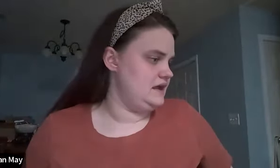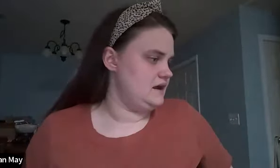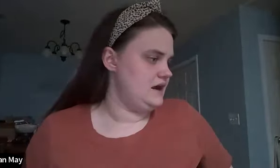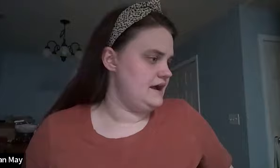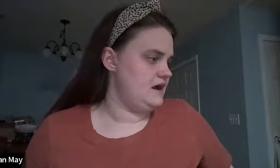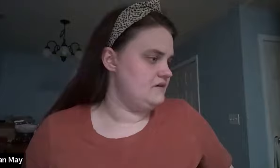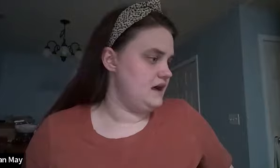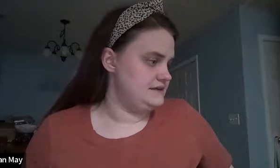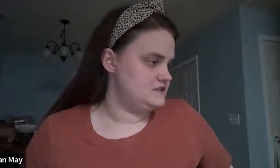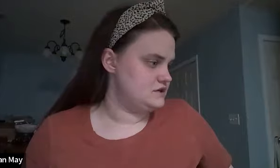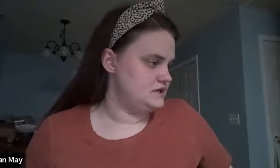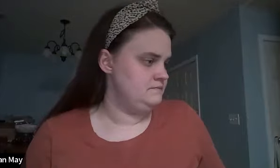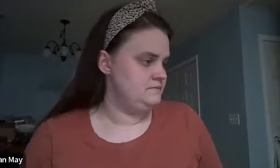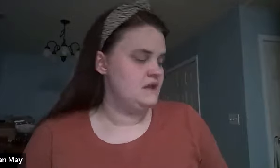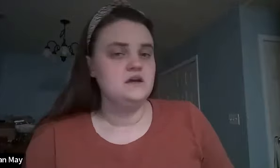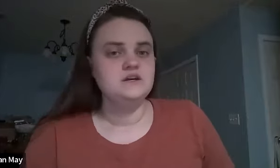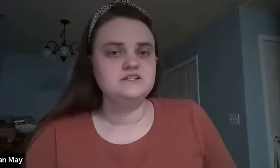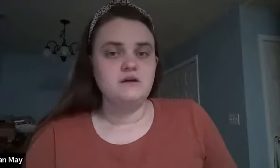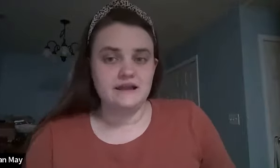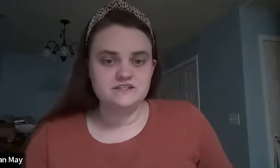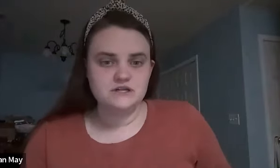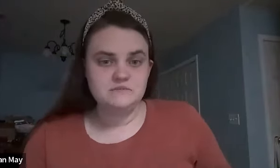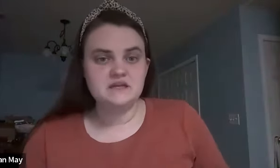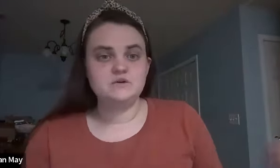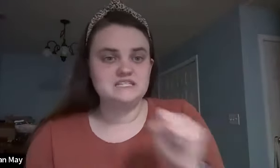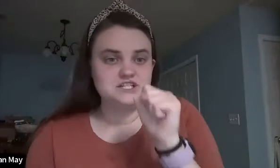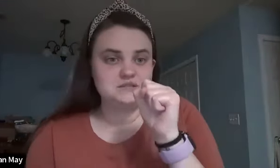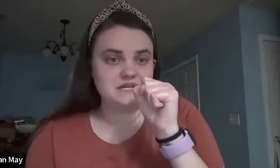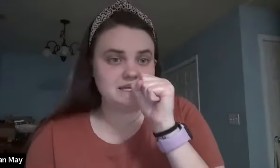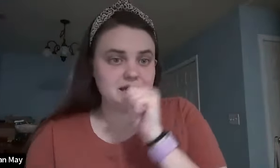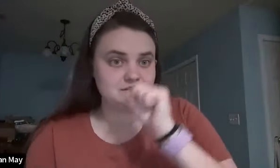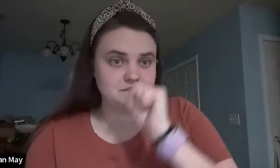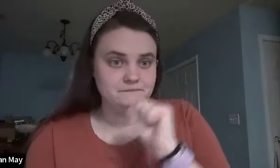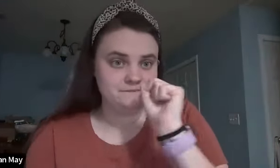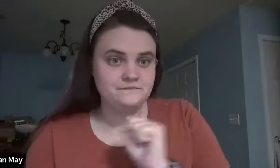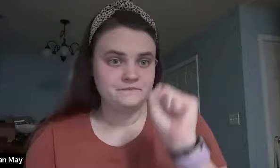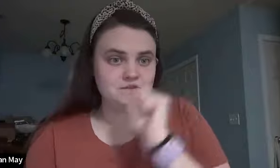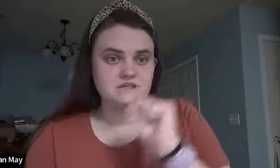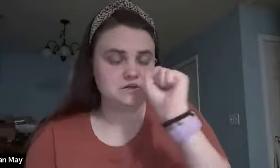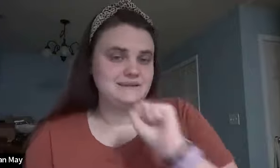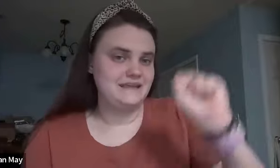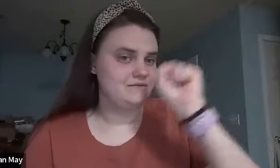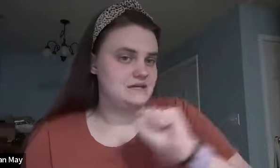Then I have ice cream. So ice cream is going to just be ice cream. So it's like you're licking the ice